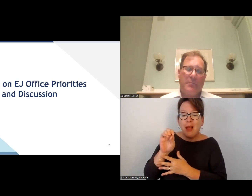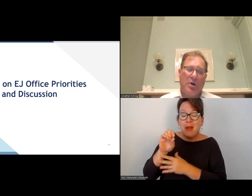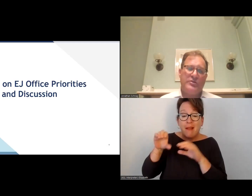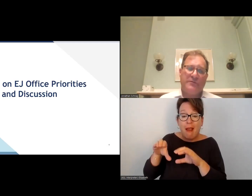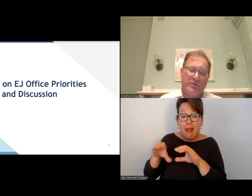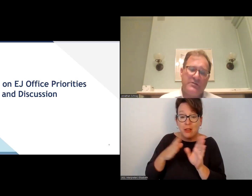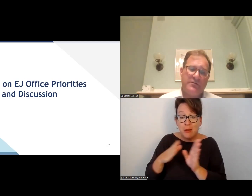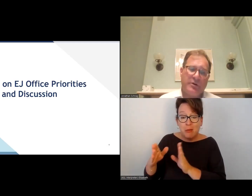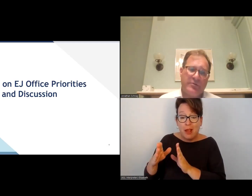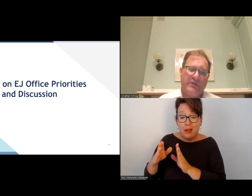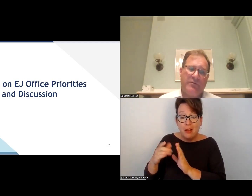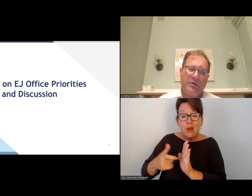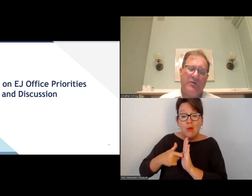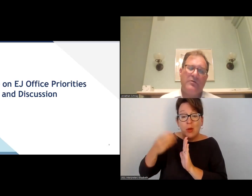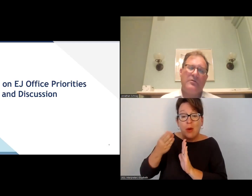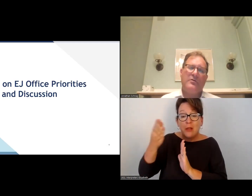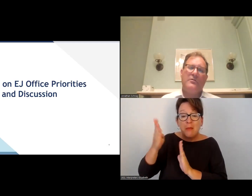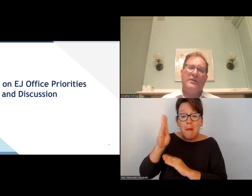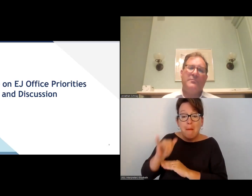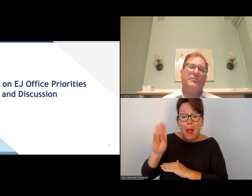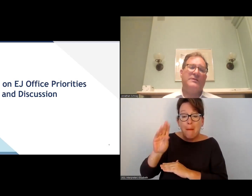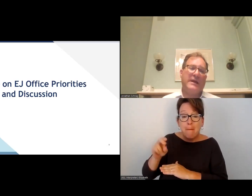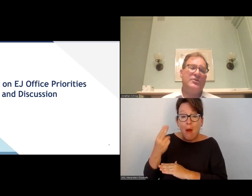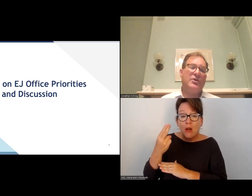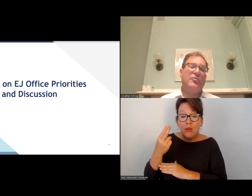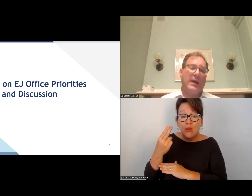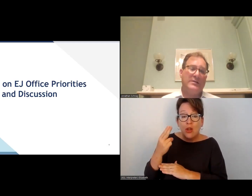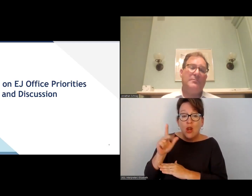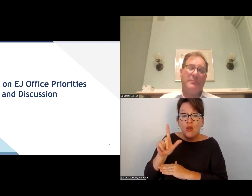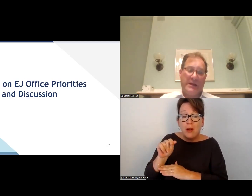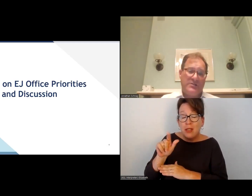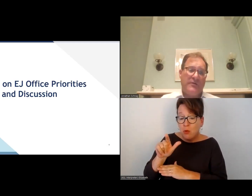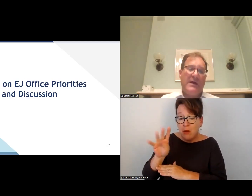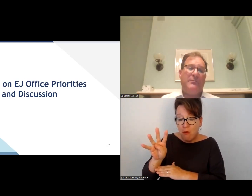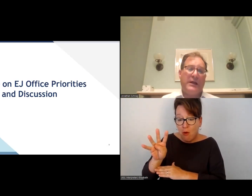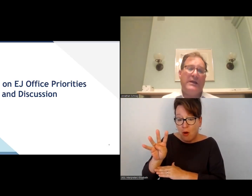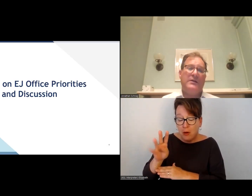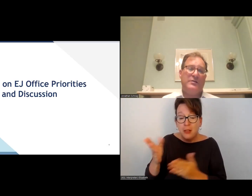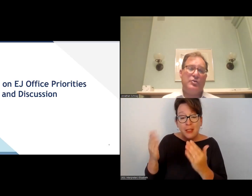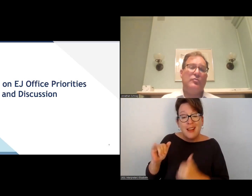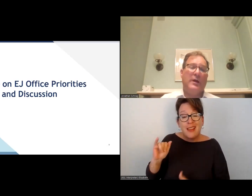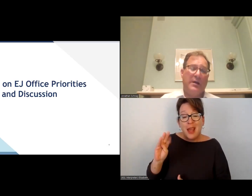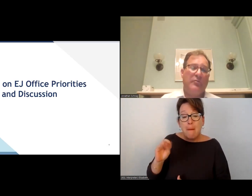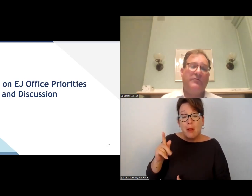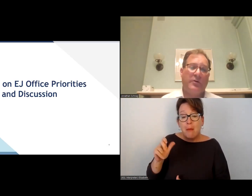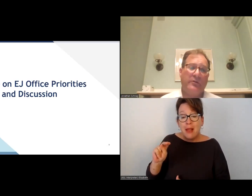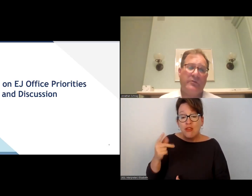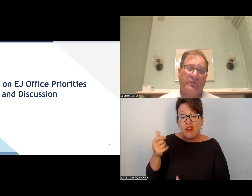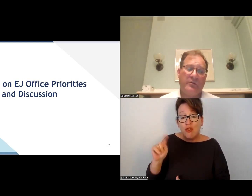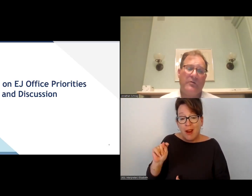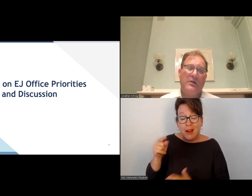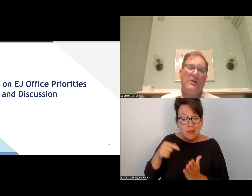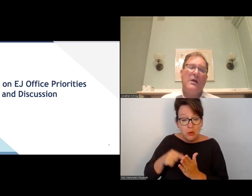by March 1st of 2024. The implementation grant based on that plan is due April